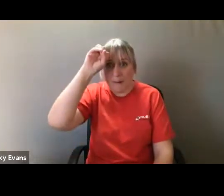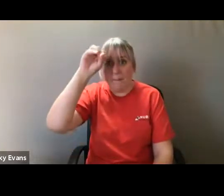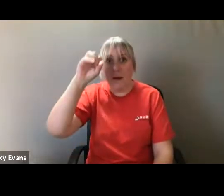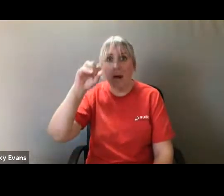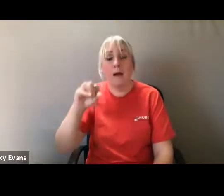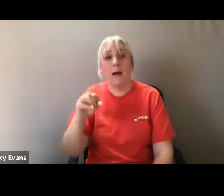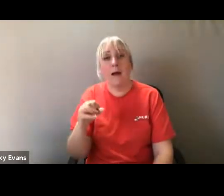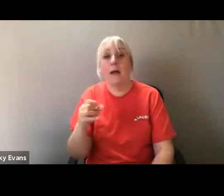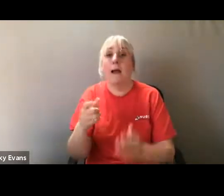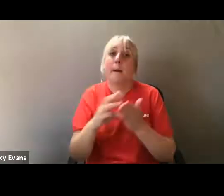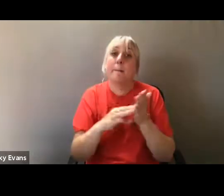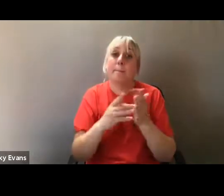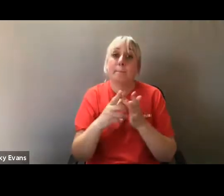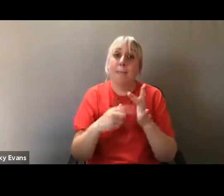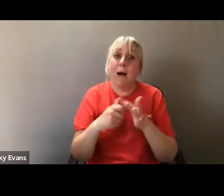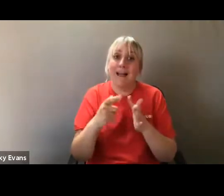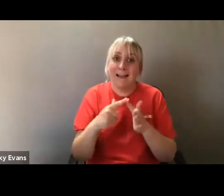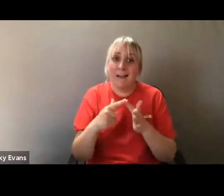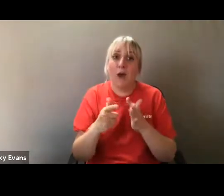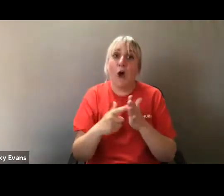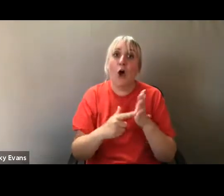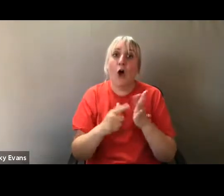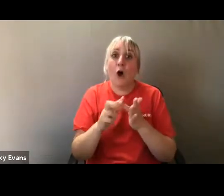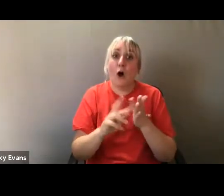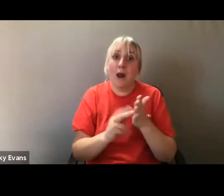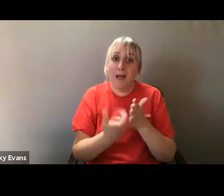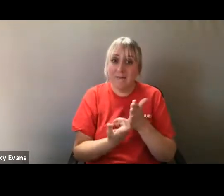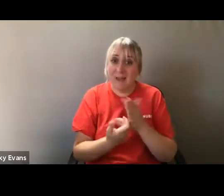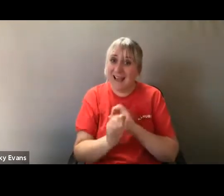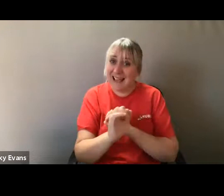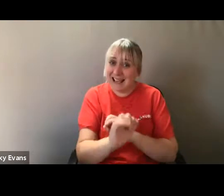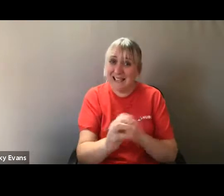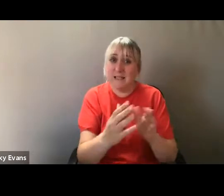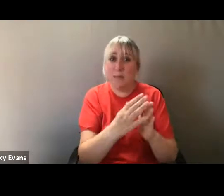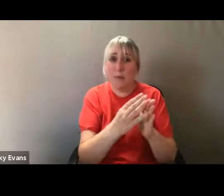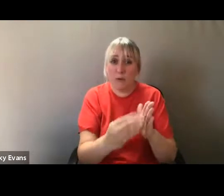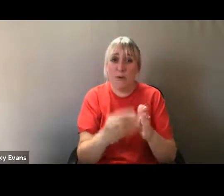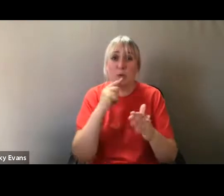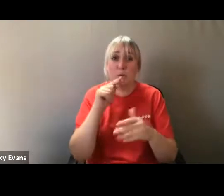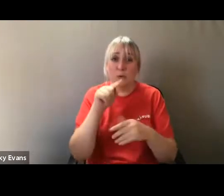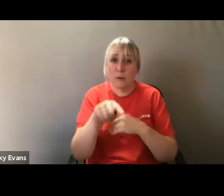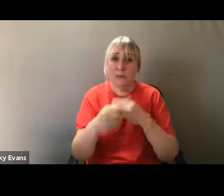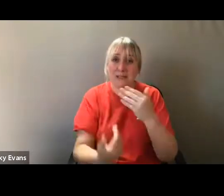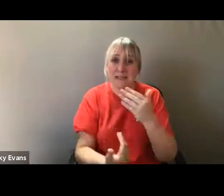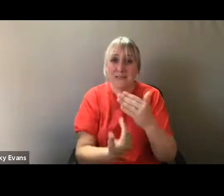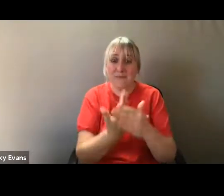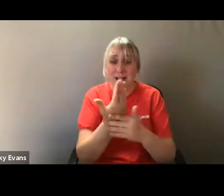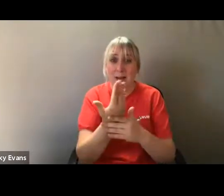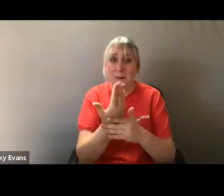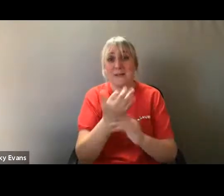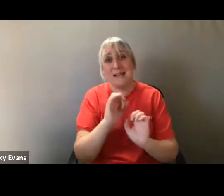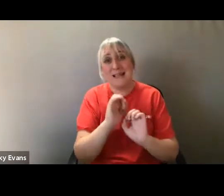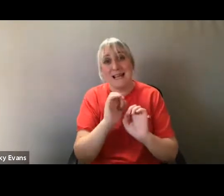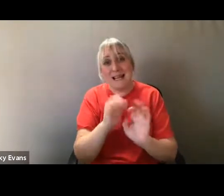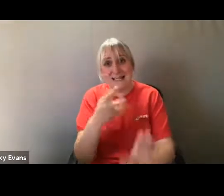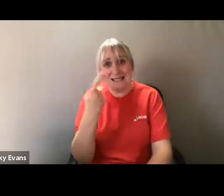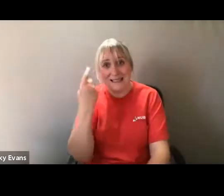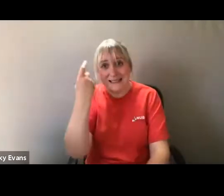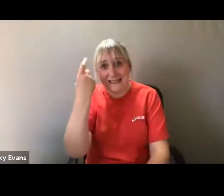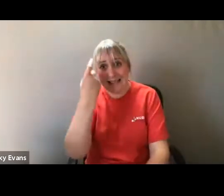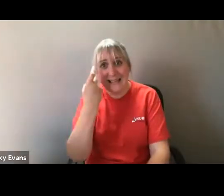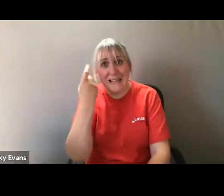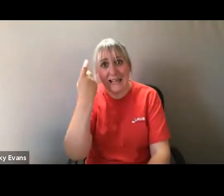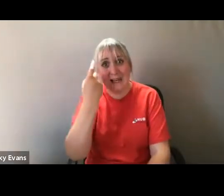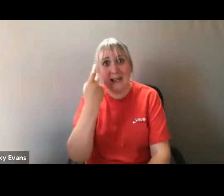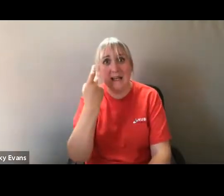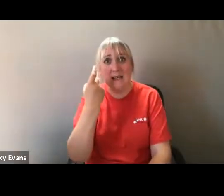Oliver developed his model out of his thinking of the union